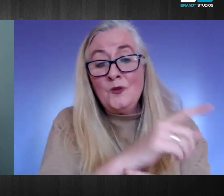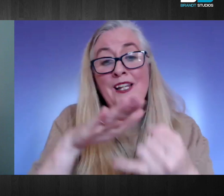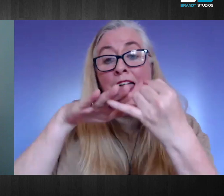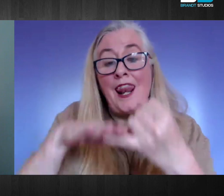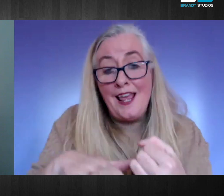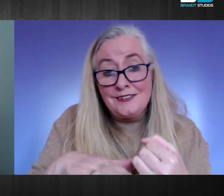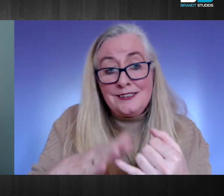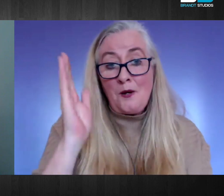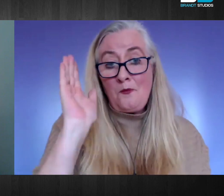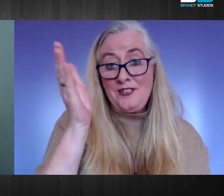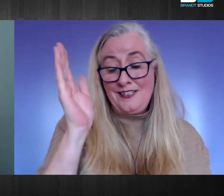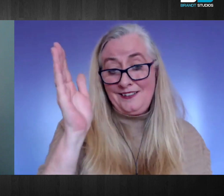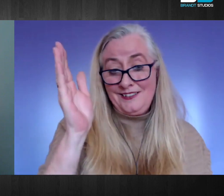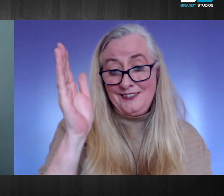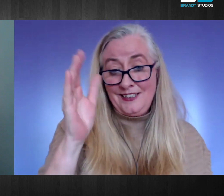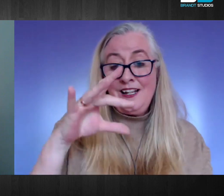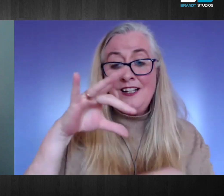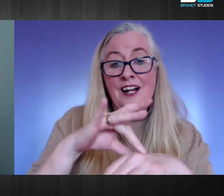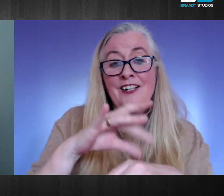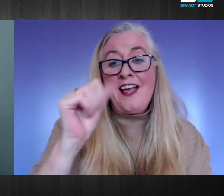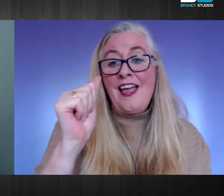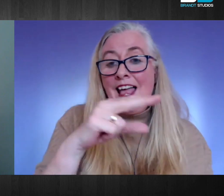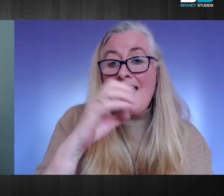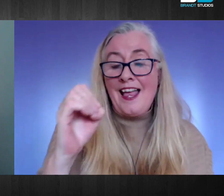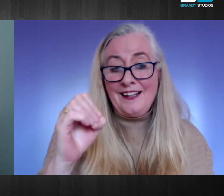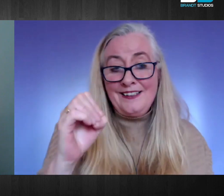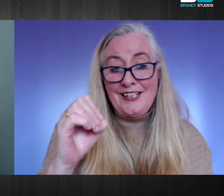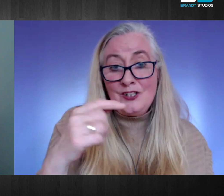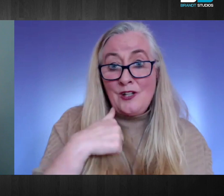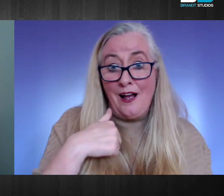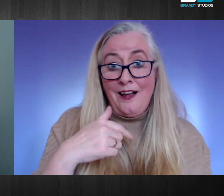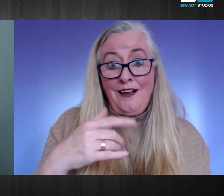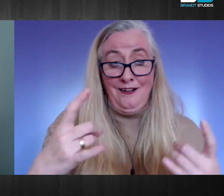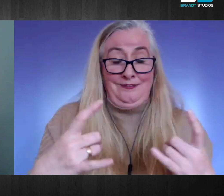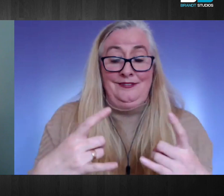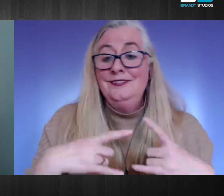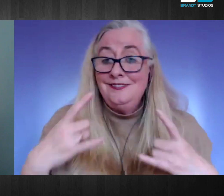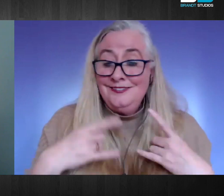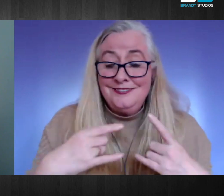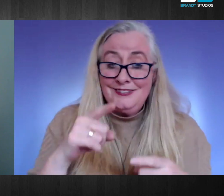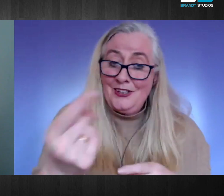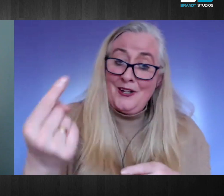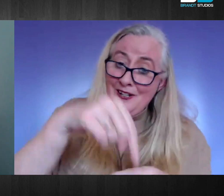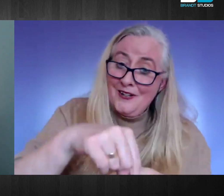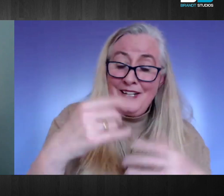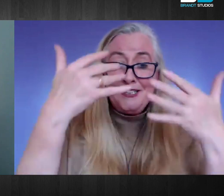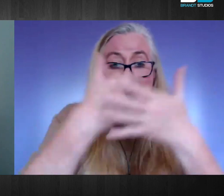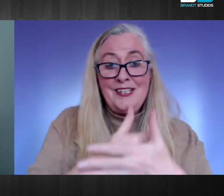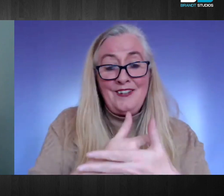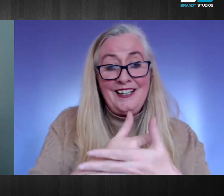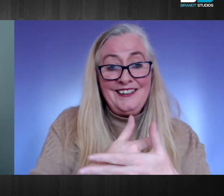stage, Dr. Anna Cody. And Anna, I'm really delighted you're here this evening from the Health Research Board. As I mentioned at the start,